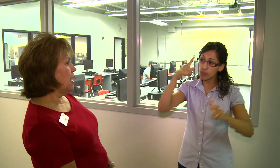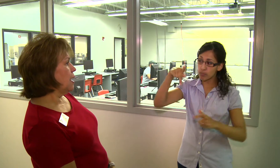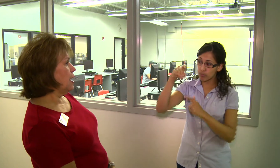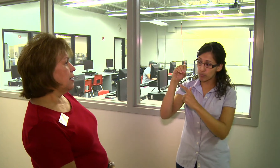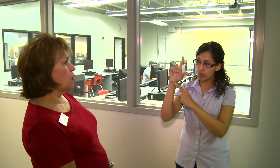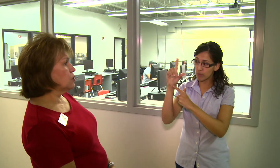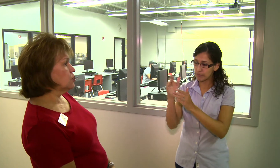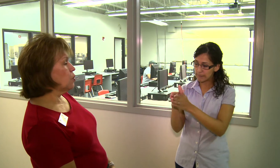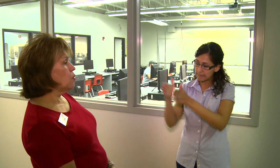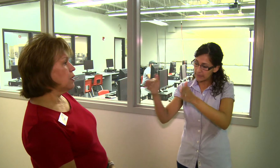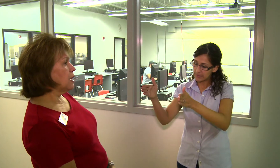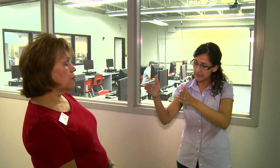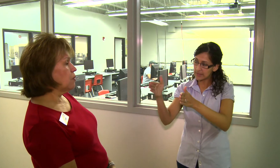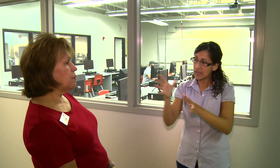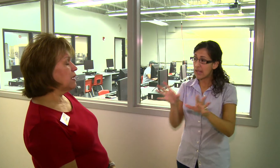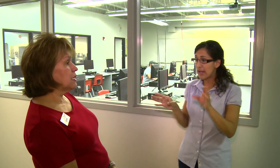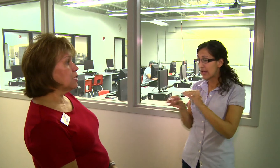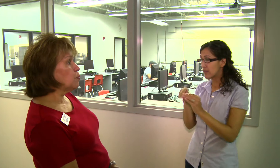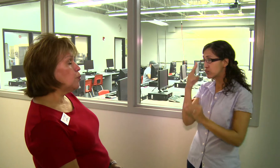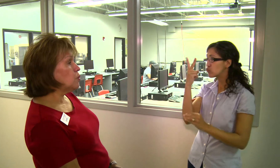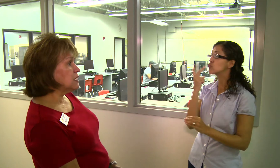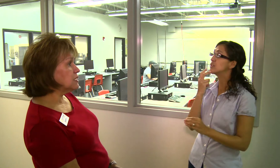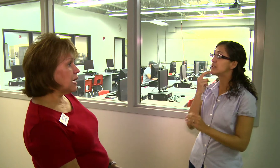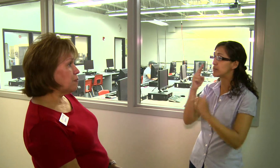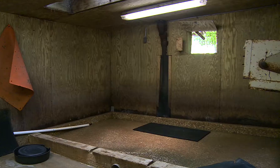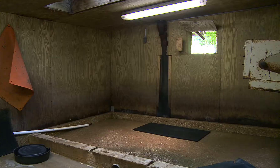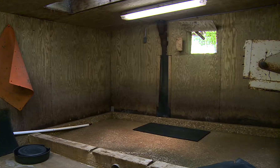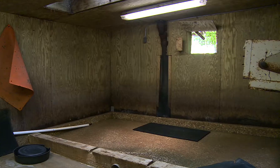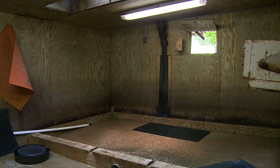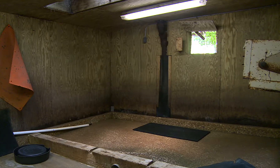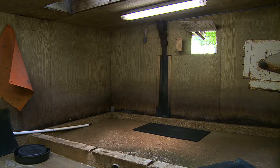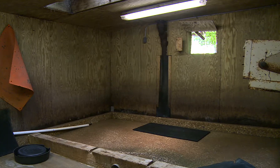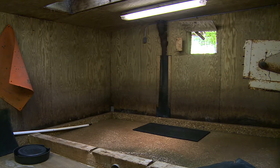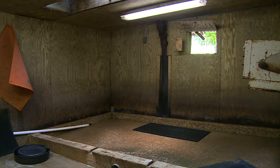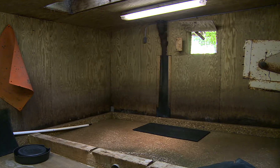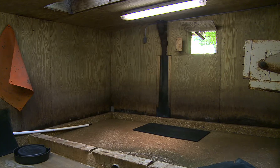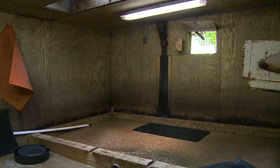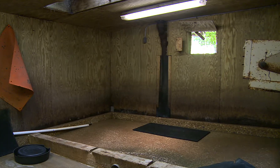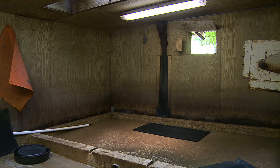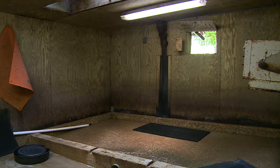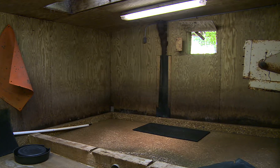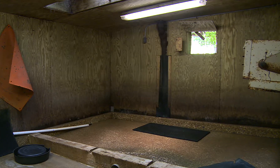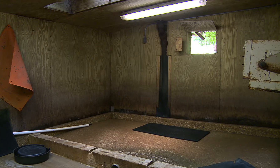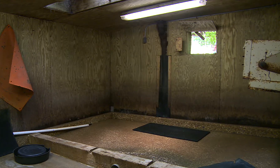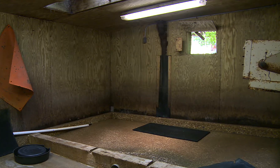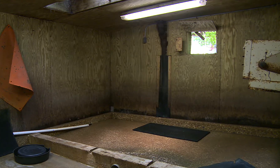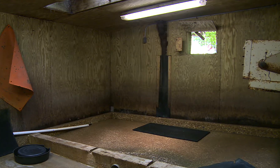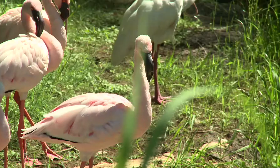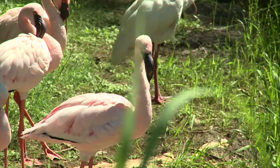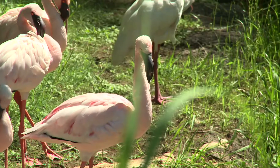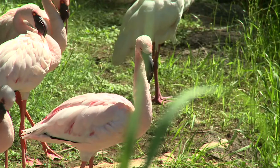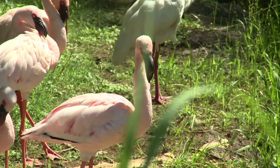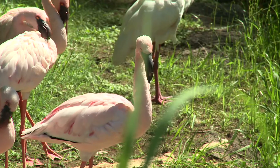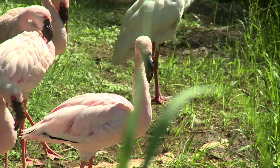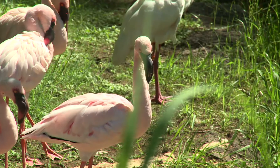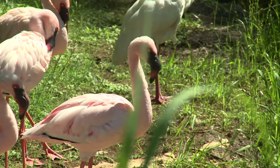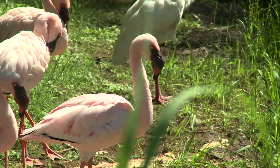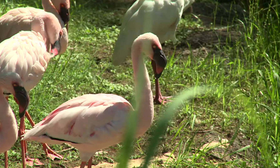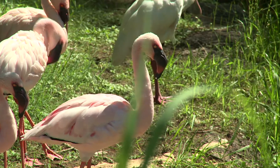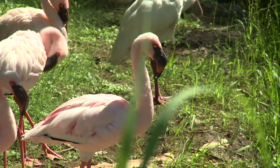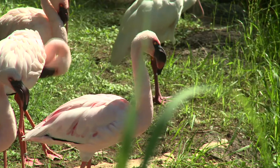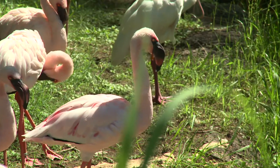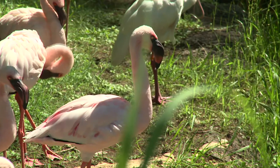bay. And also not only make the little pool inside bigger, but make it a